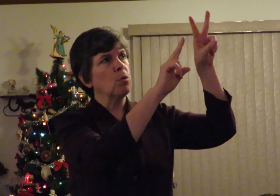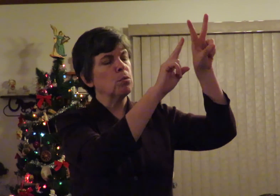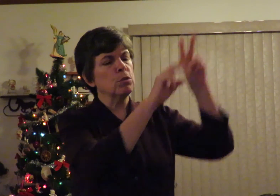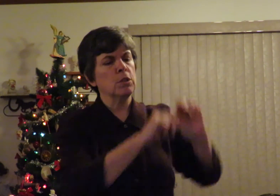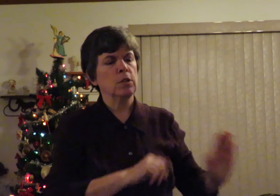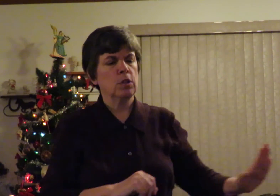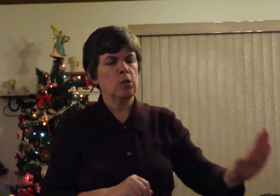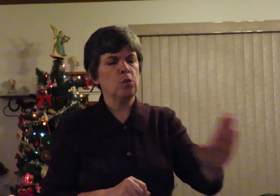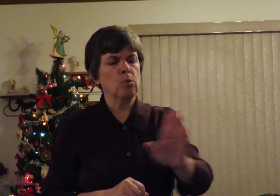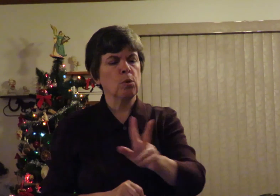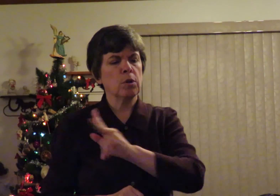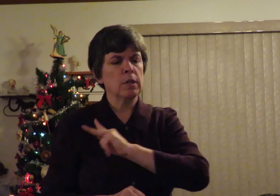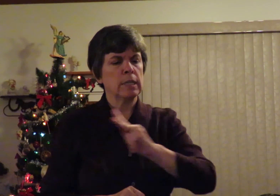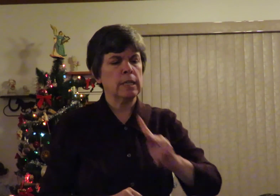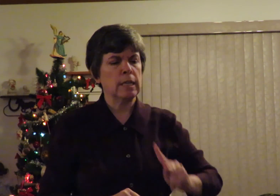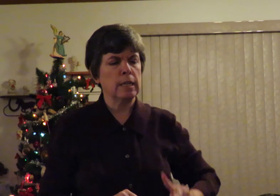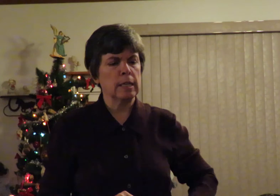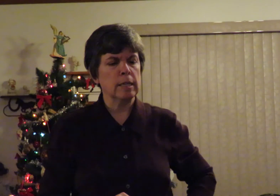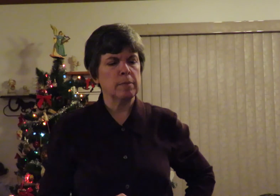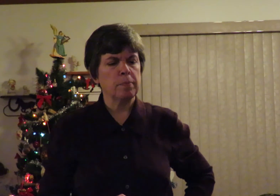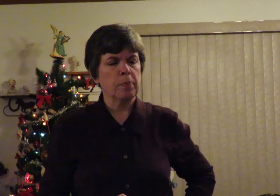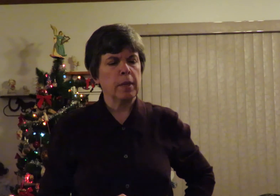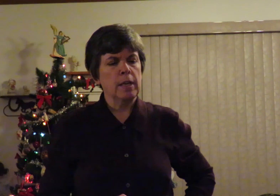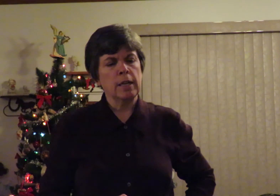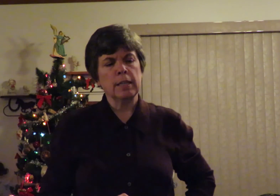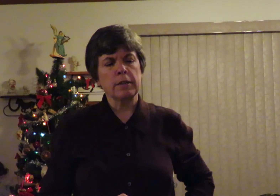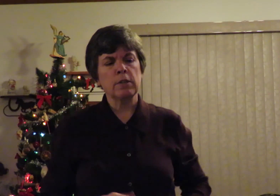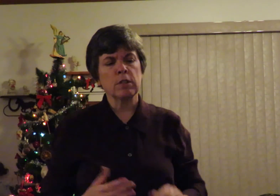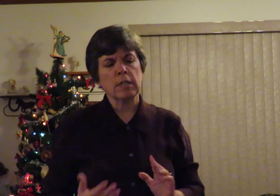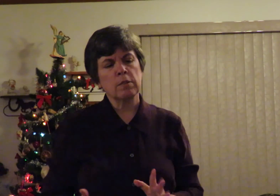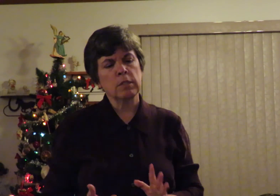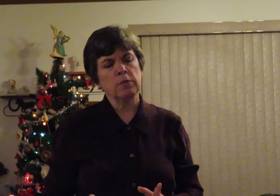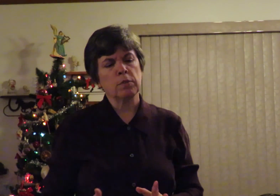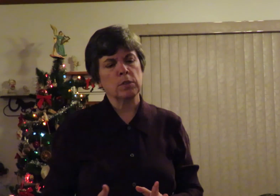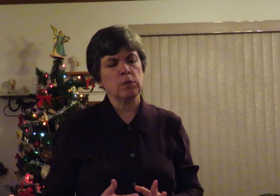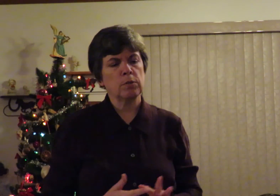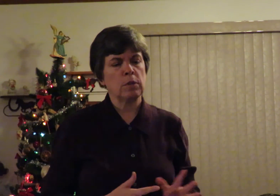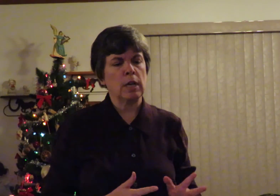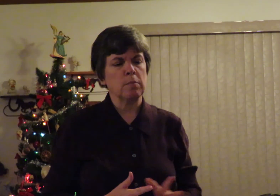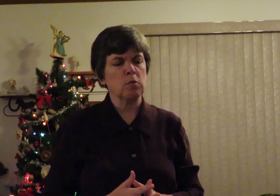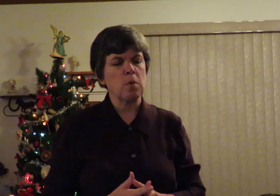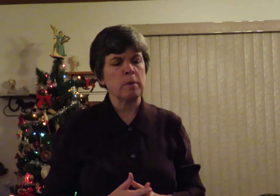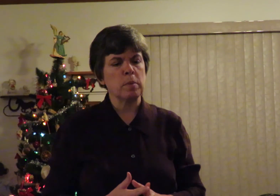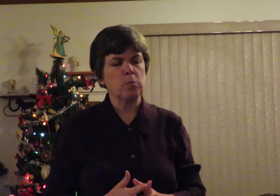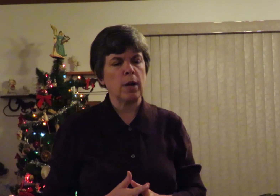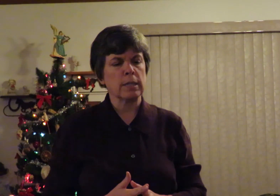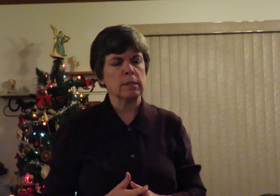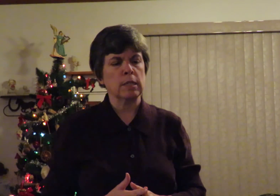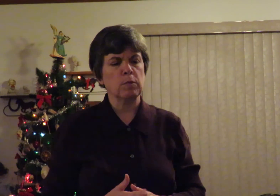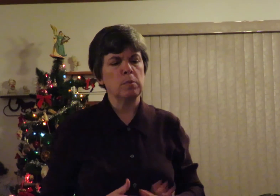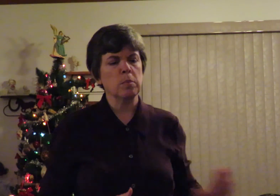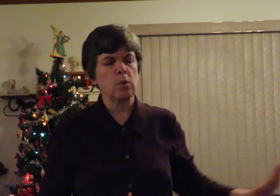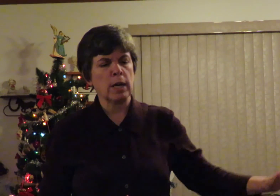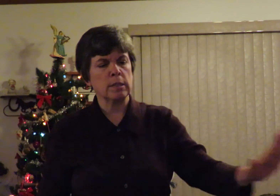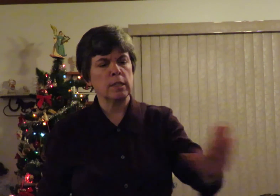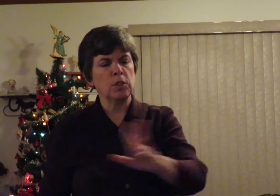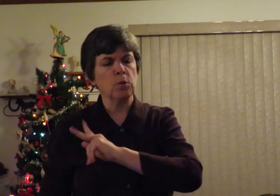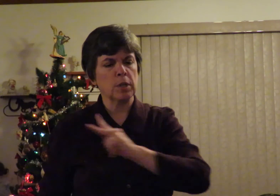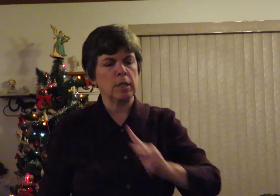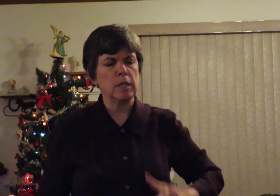Behold your king. And now here's another difference from what we've been practicing. We've been practicing your